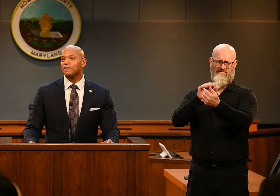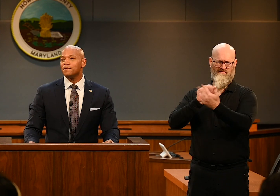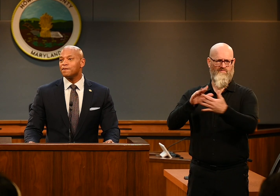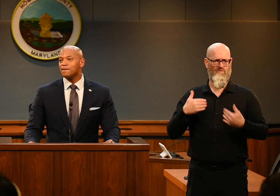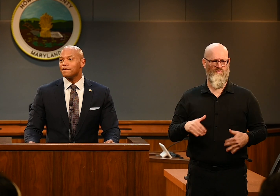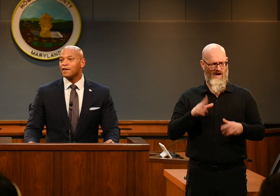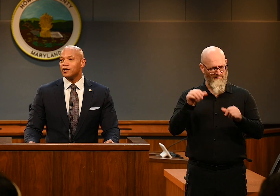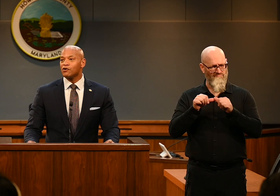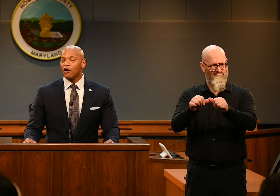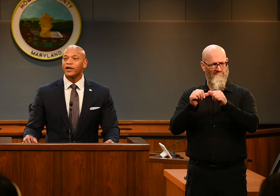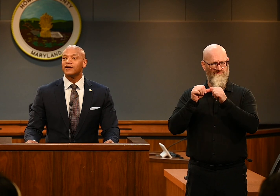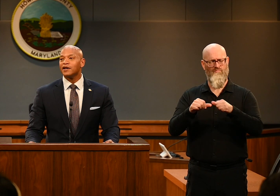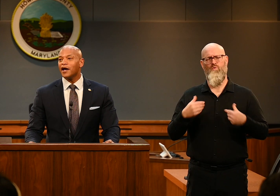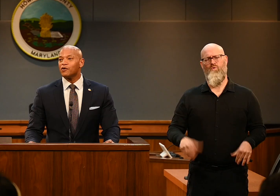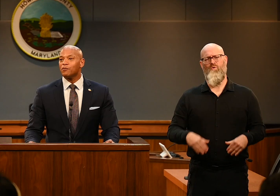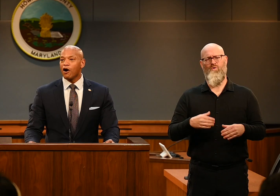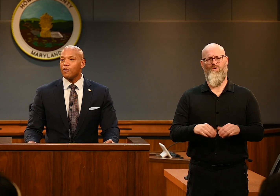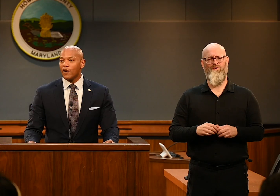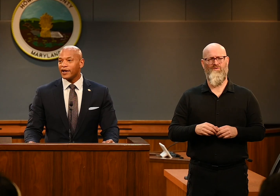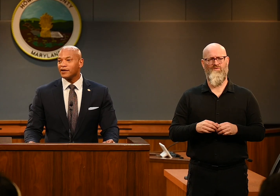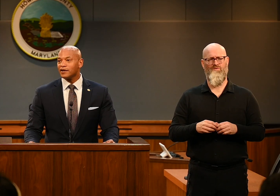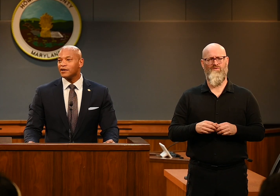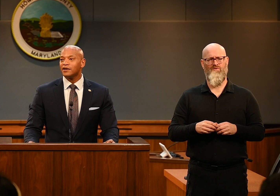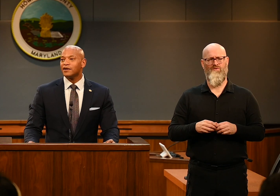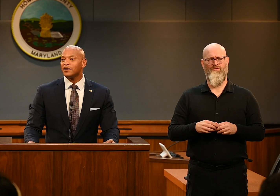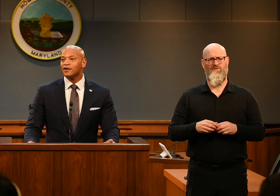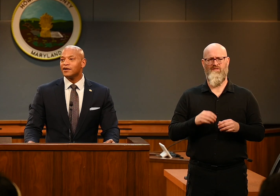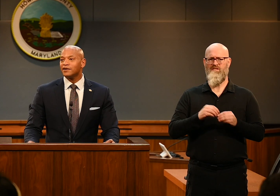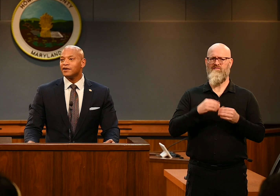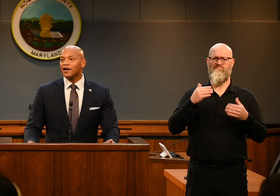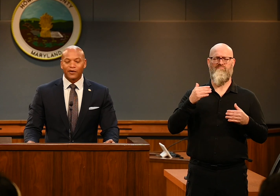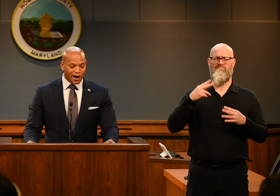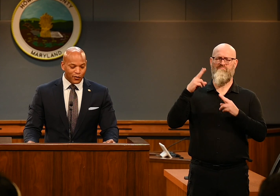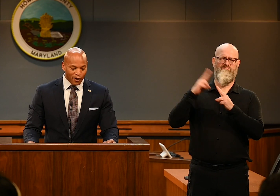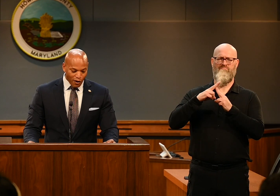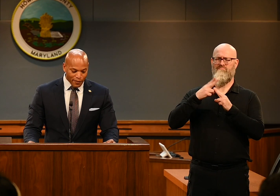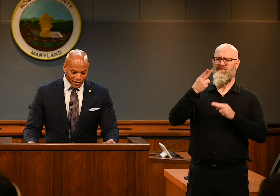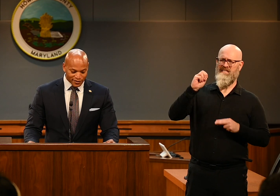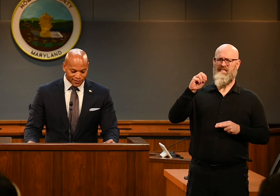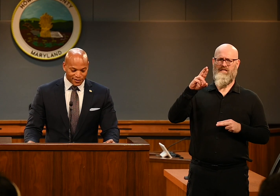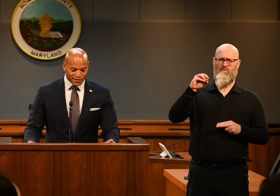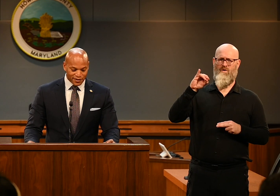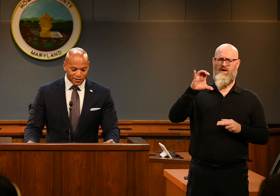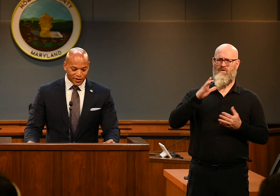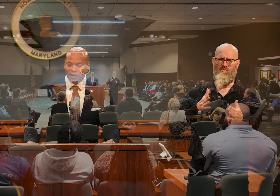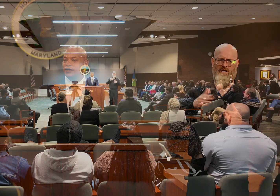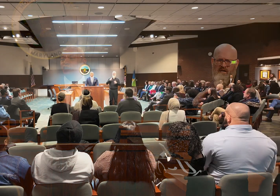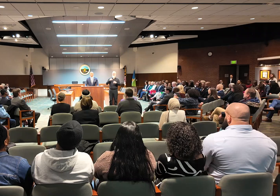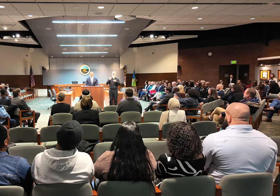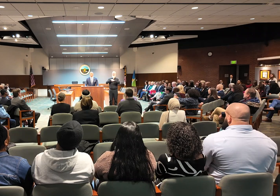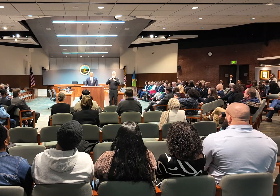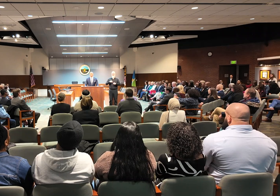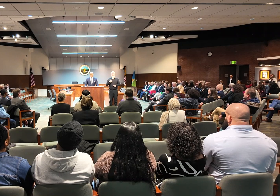so in a heroic and a remarkable way. Howard County, we are all better